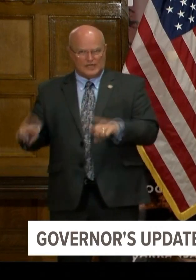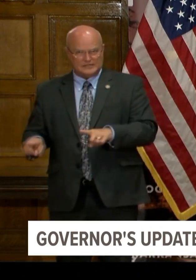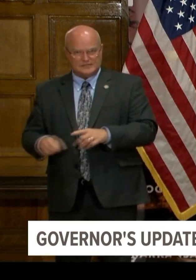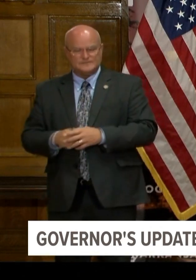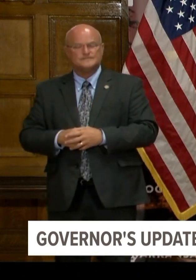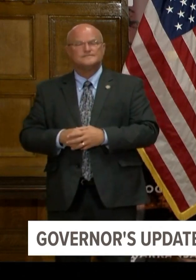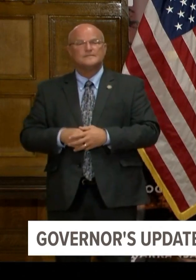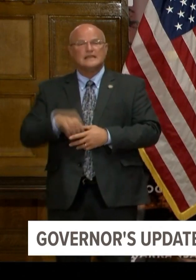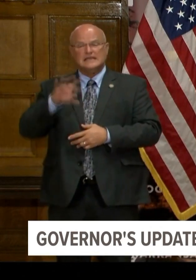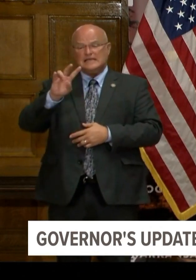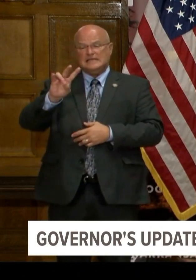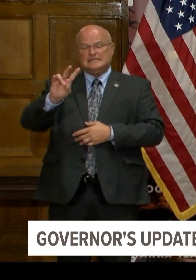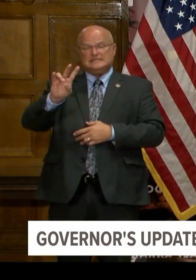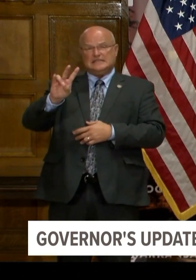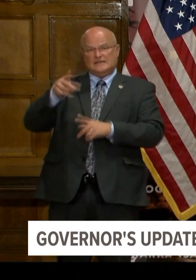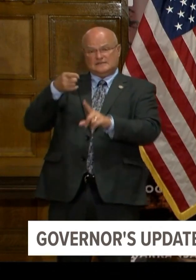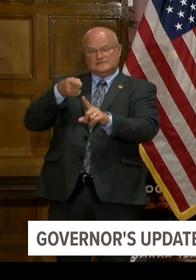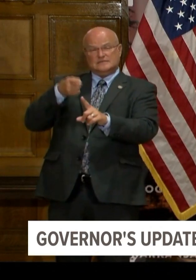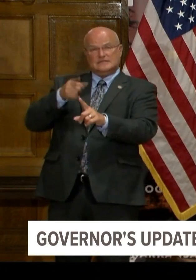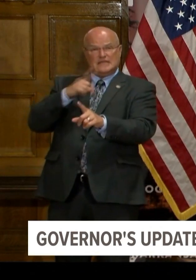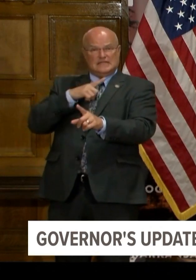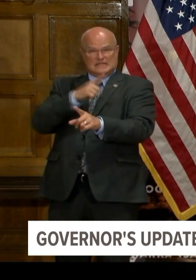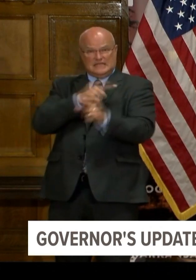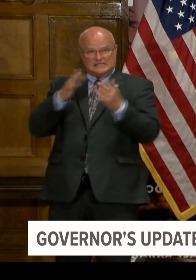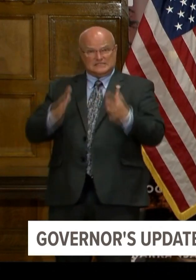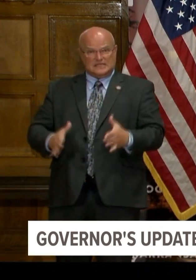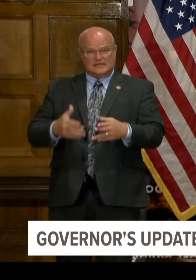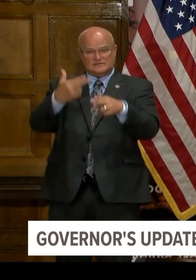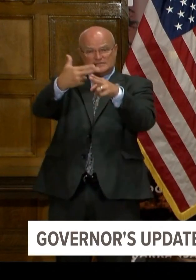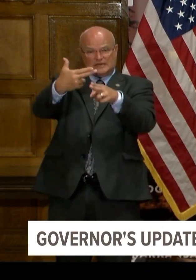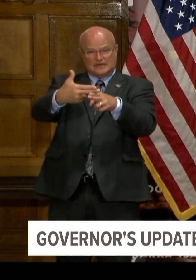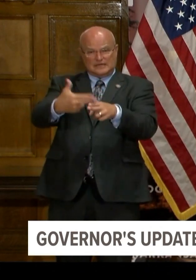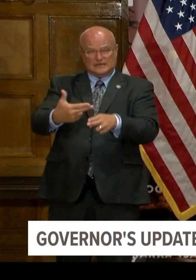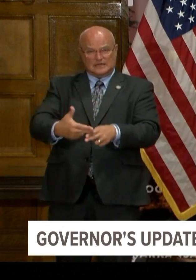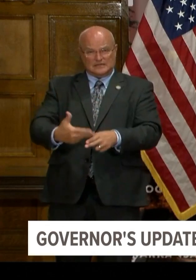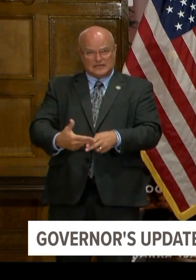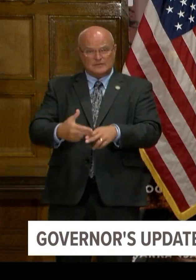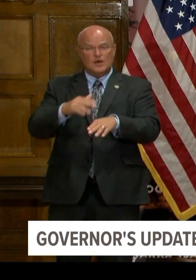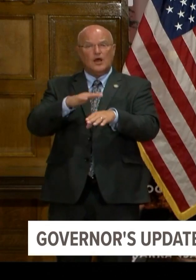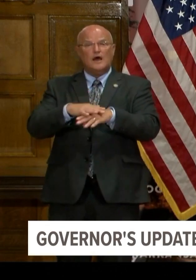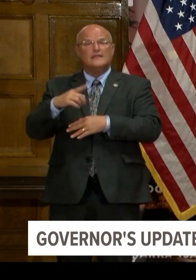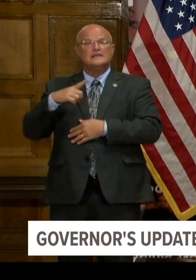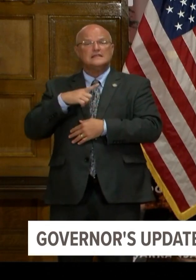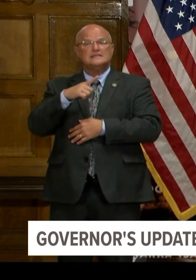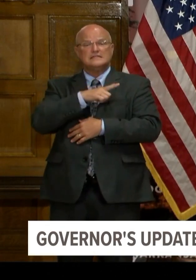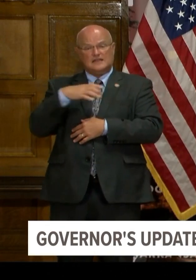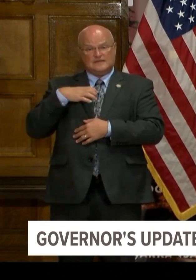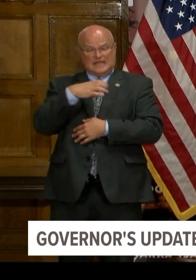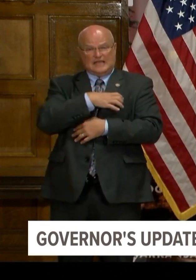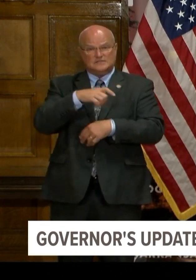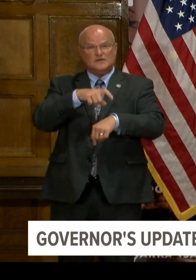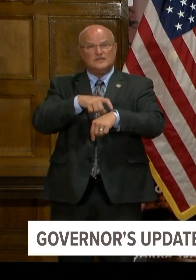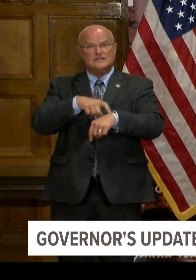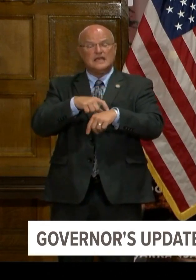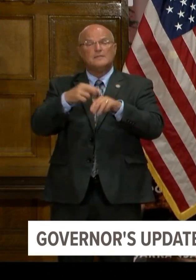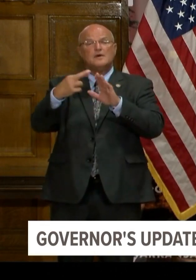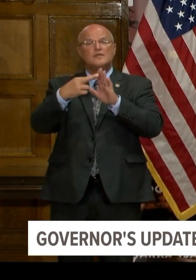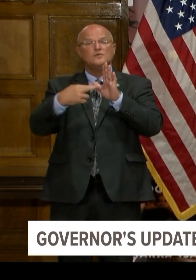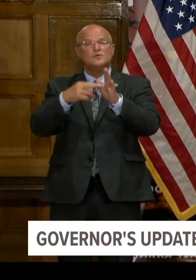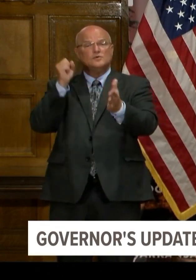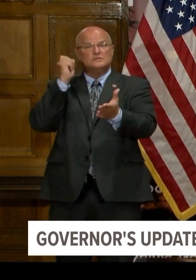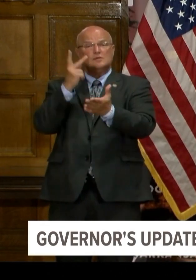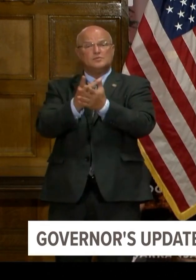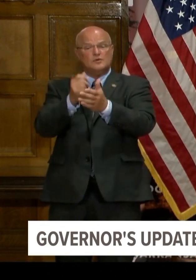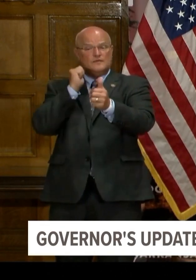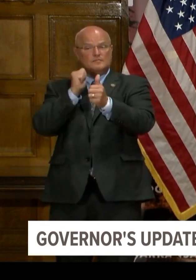least 7 of the legislators that are named in the suit were on the Legislative Council at the time the rule was